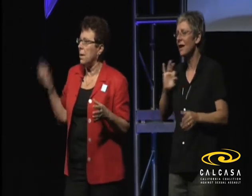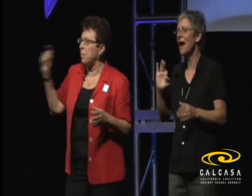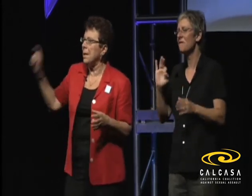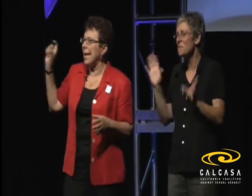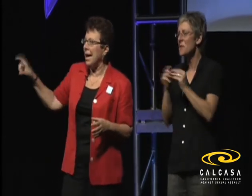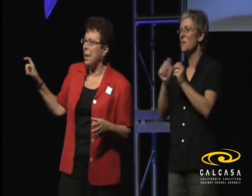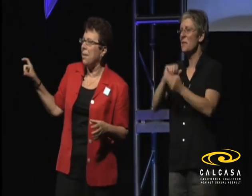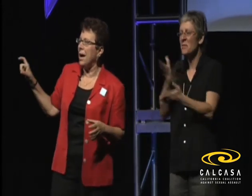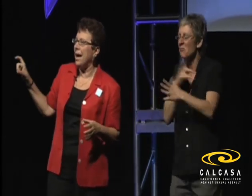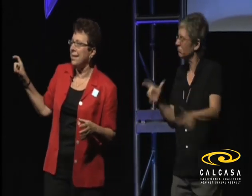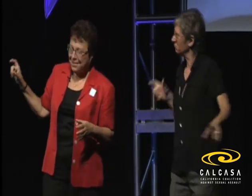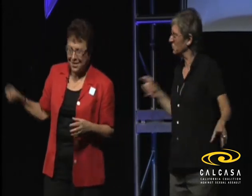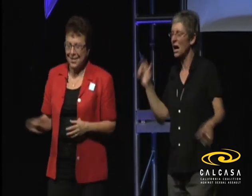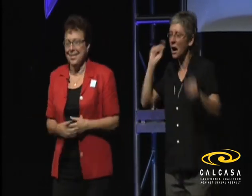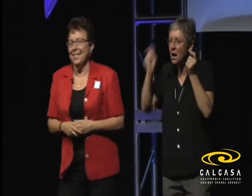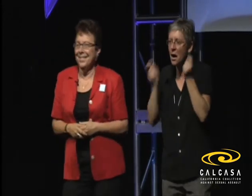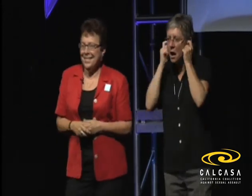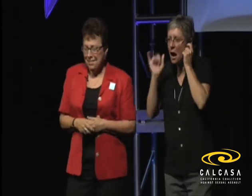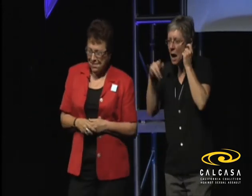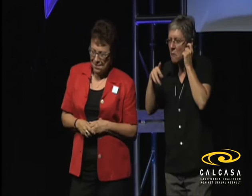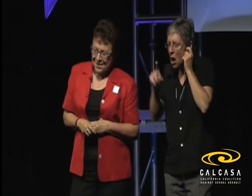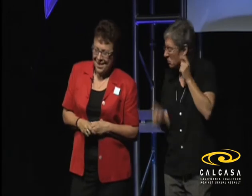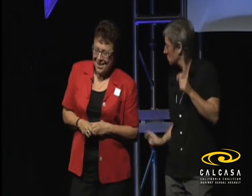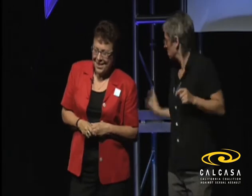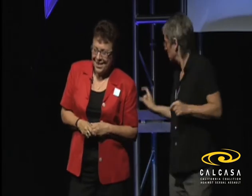music. Pop in that iPod.